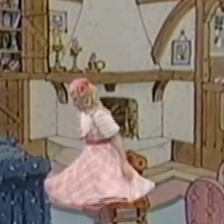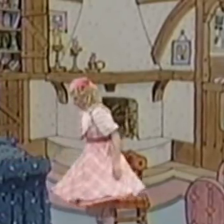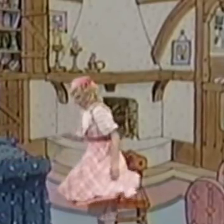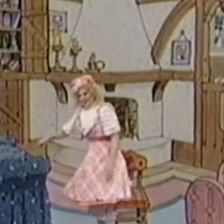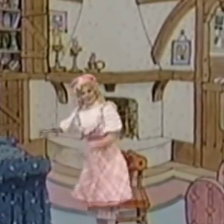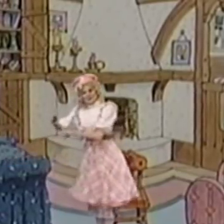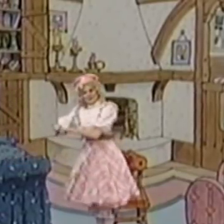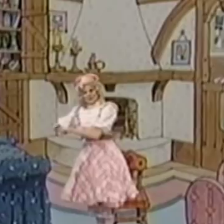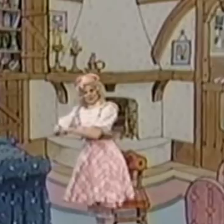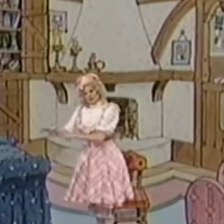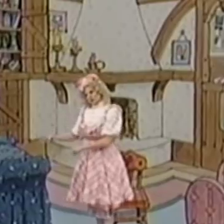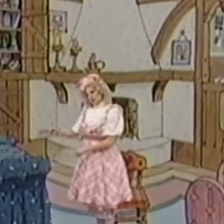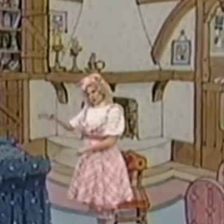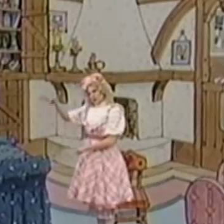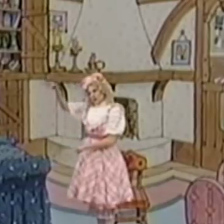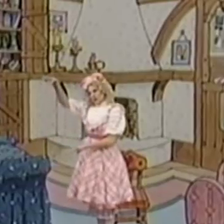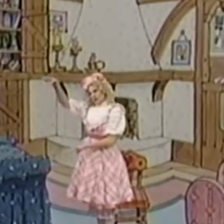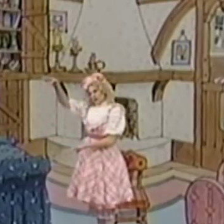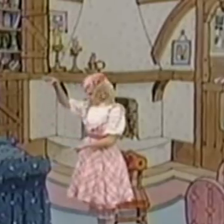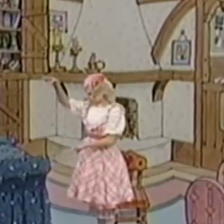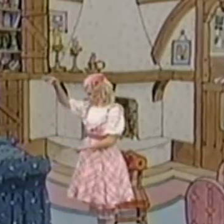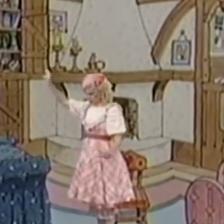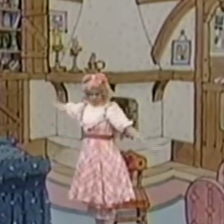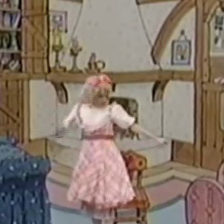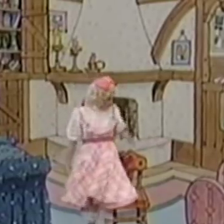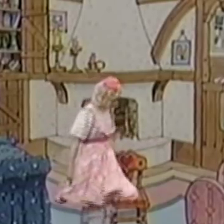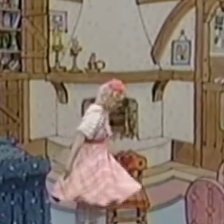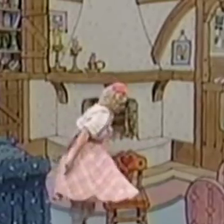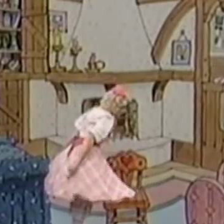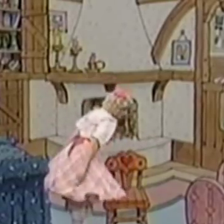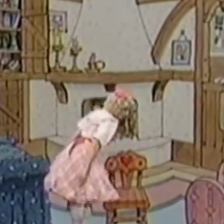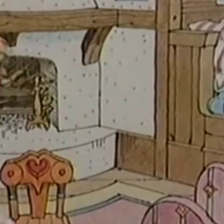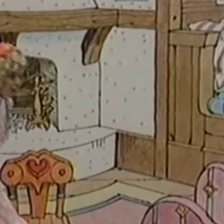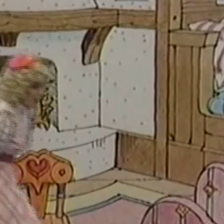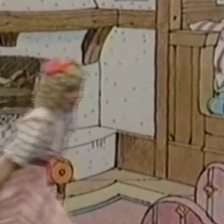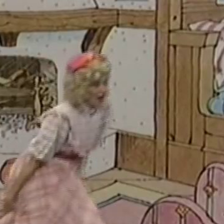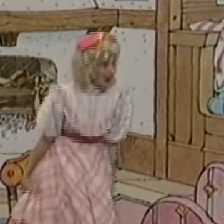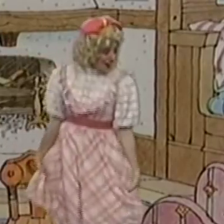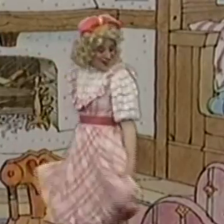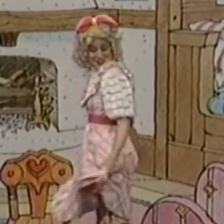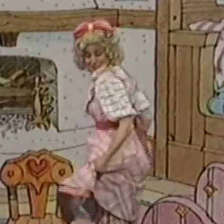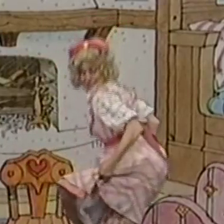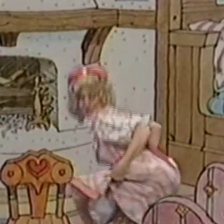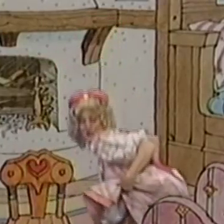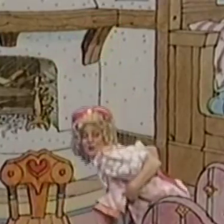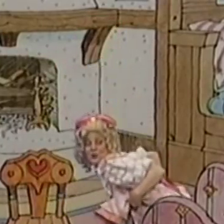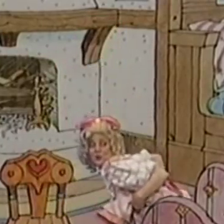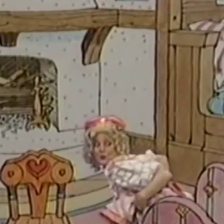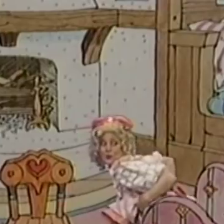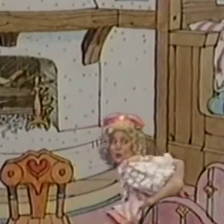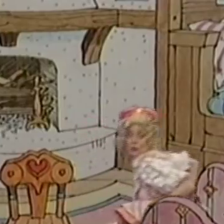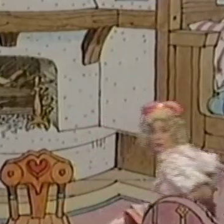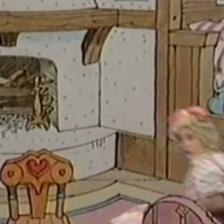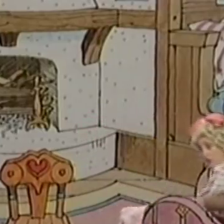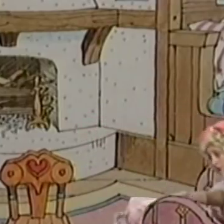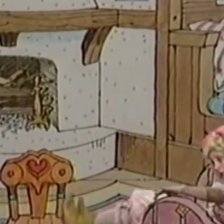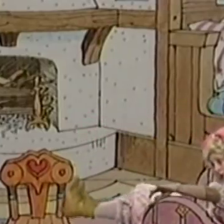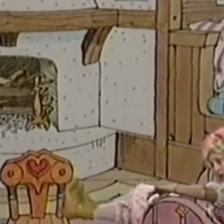This chair is too high, she said. Next, she tried Mama Bear's middle-sized chair.